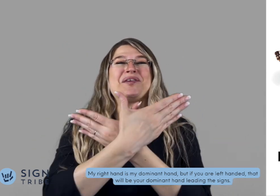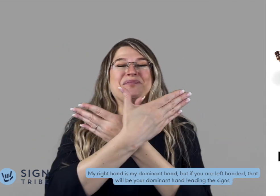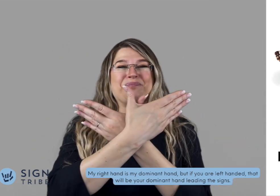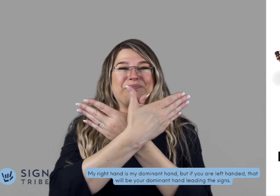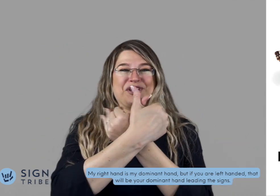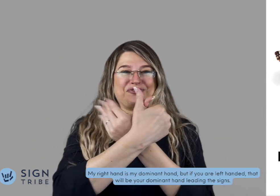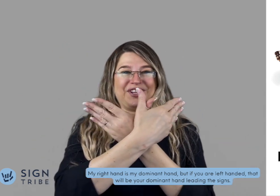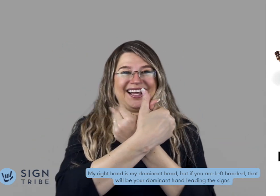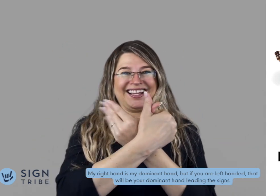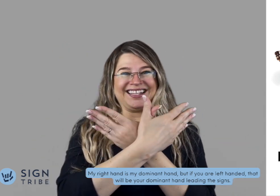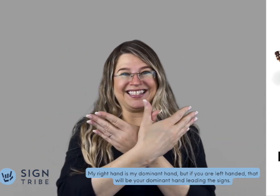Butterfly.